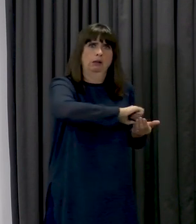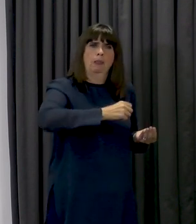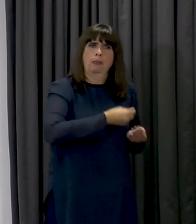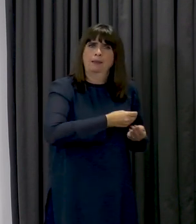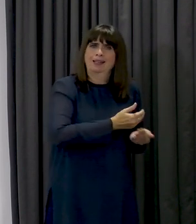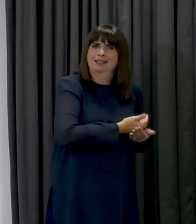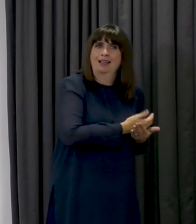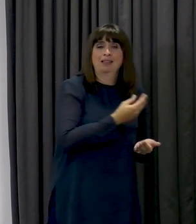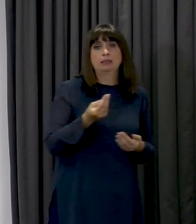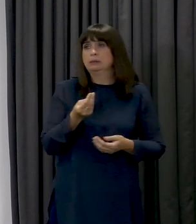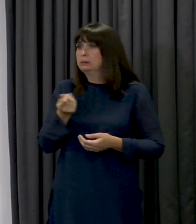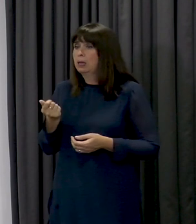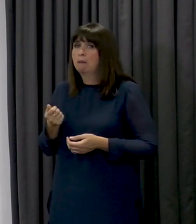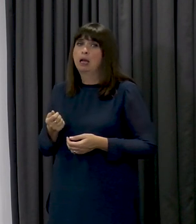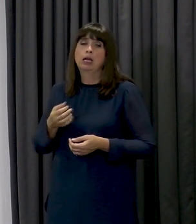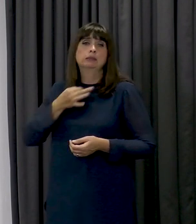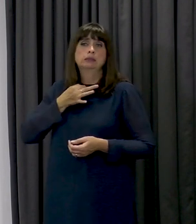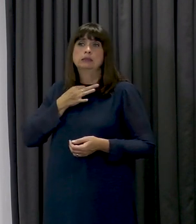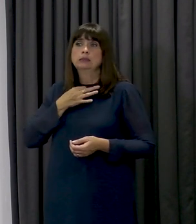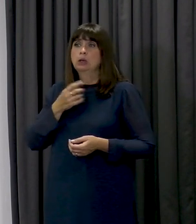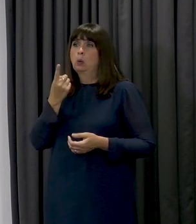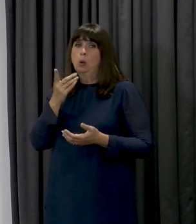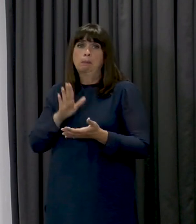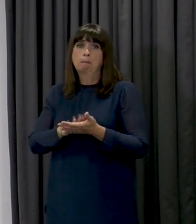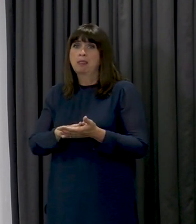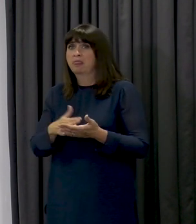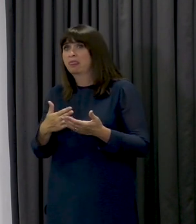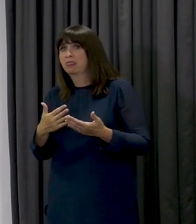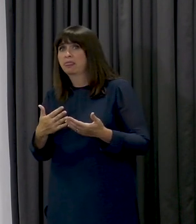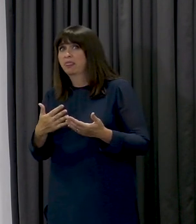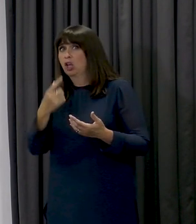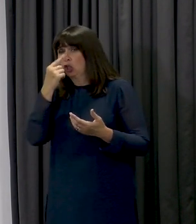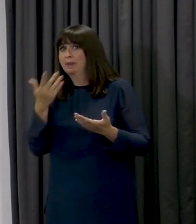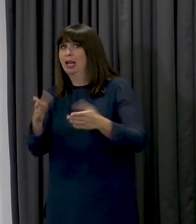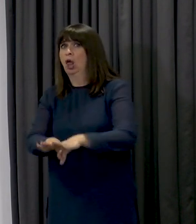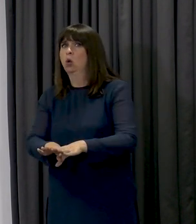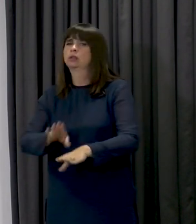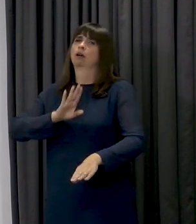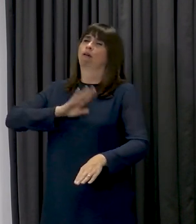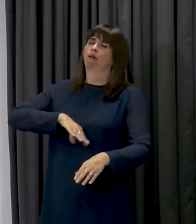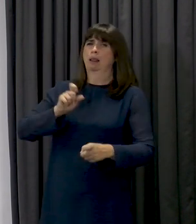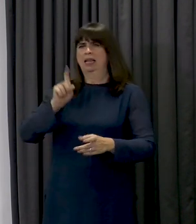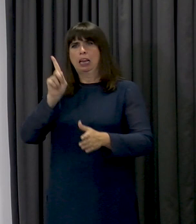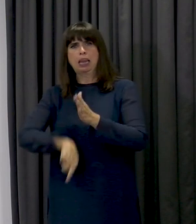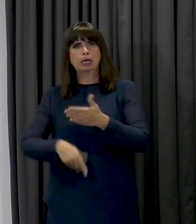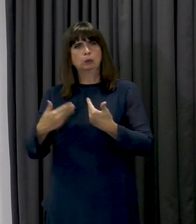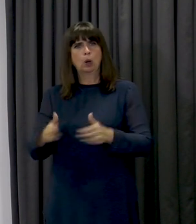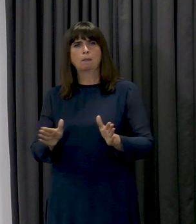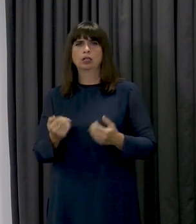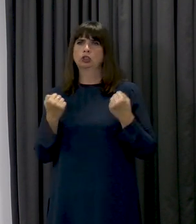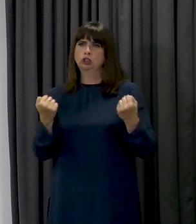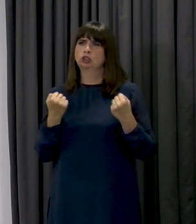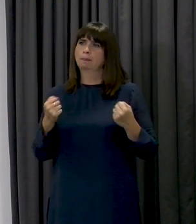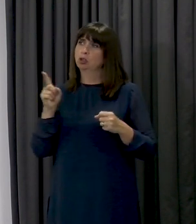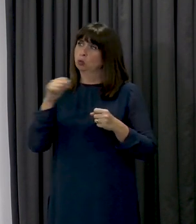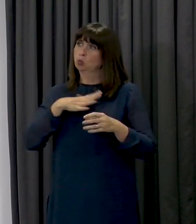may potentially for another month or two may not have survived the pandemic. What can you say to gyms who have sort of stuck with